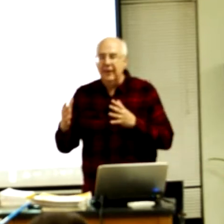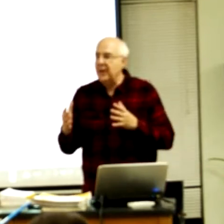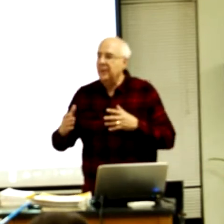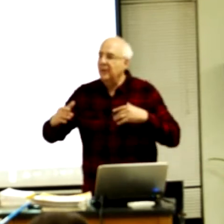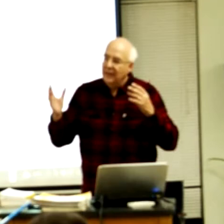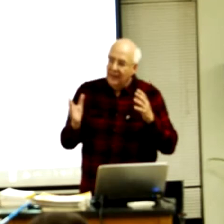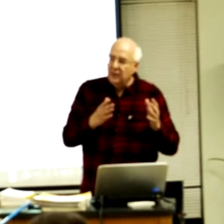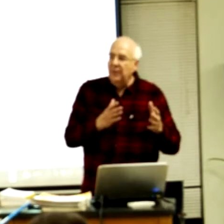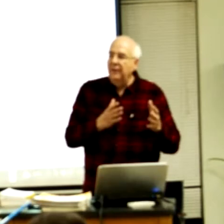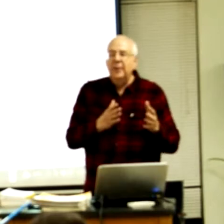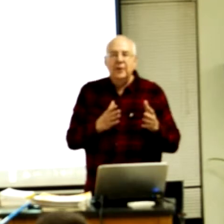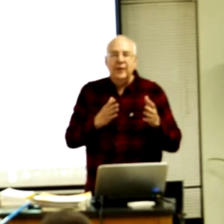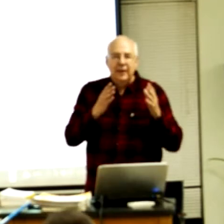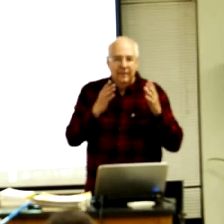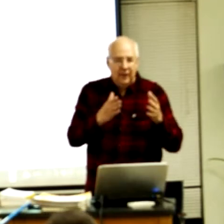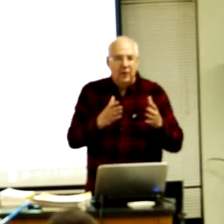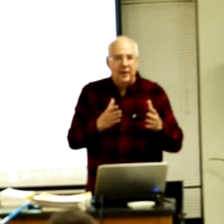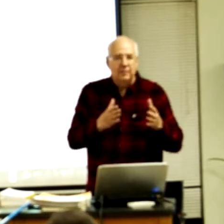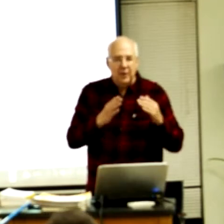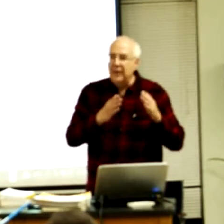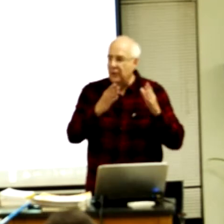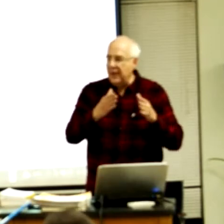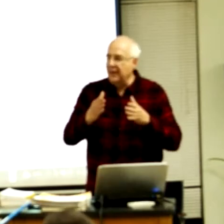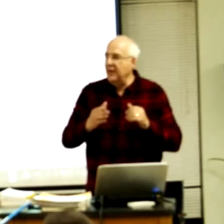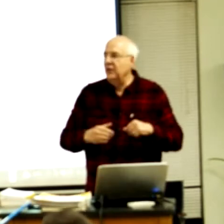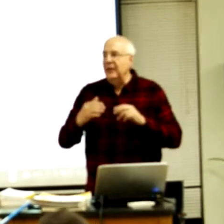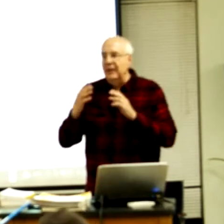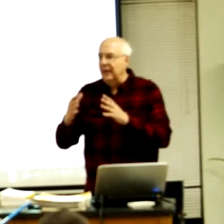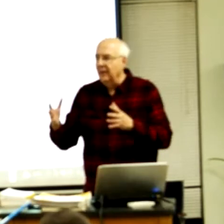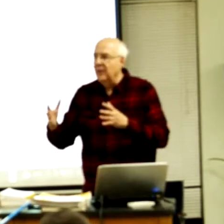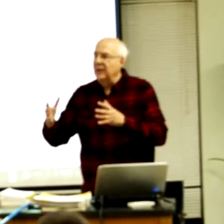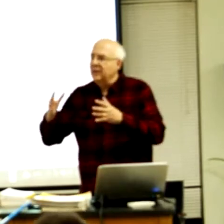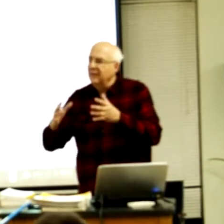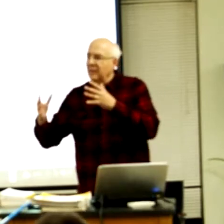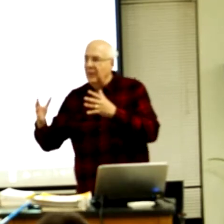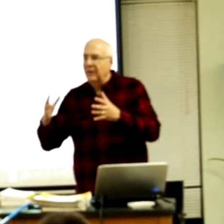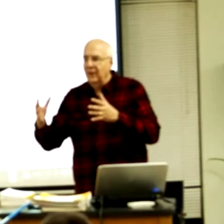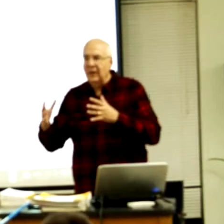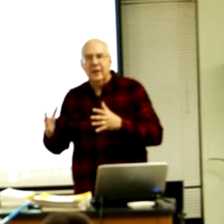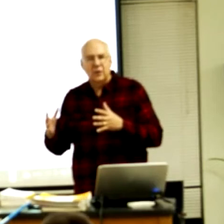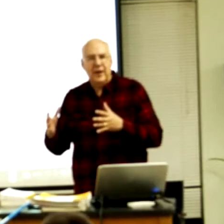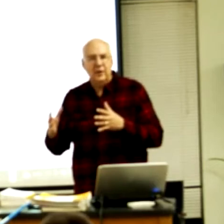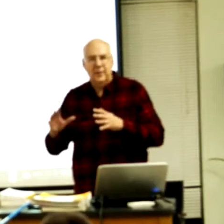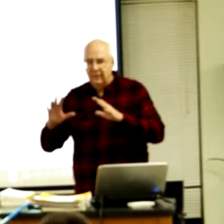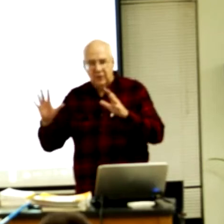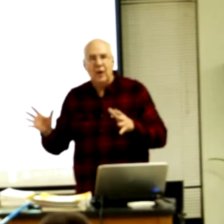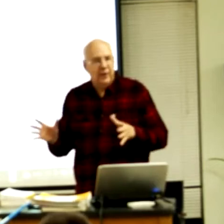deaf people, some of them are going to come across pretty much straight English. Other ones will look a little strange, but just go with